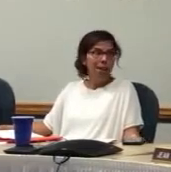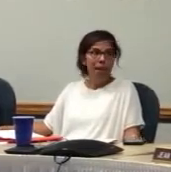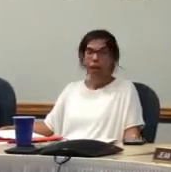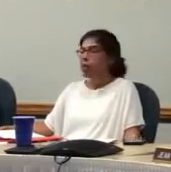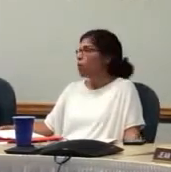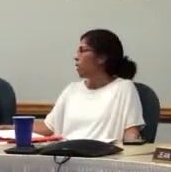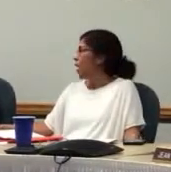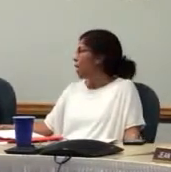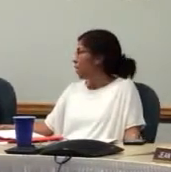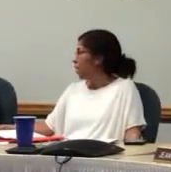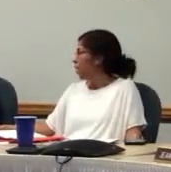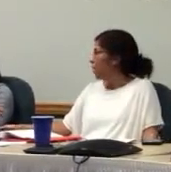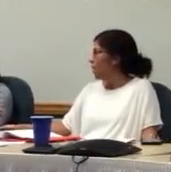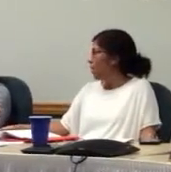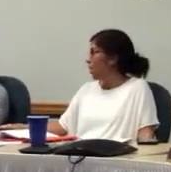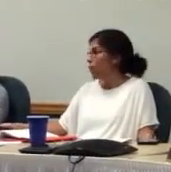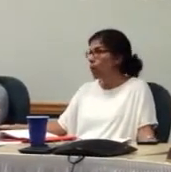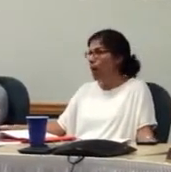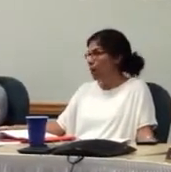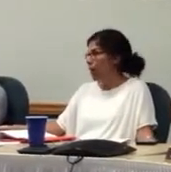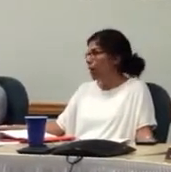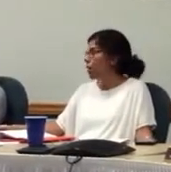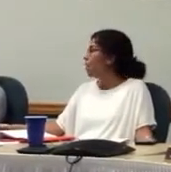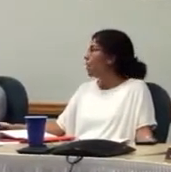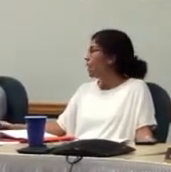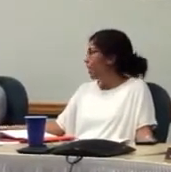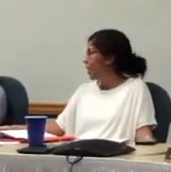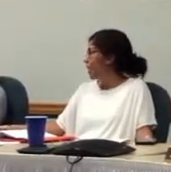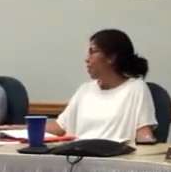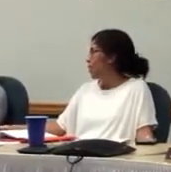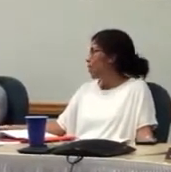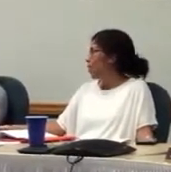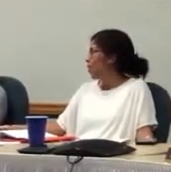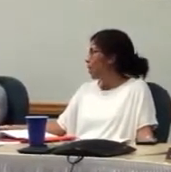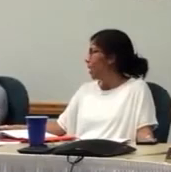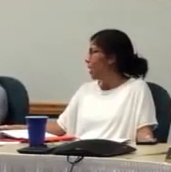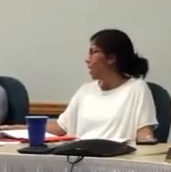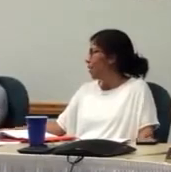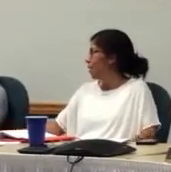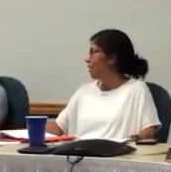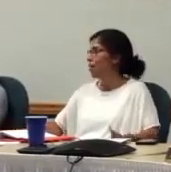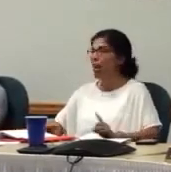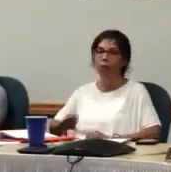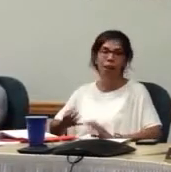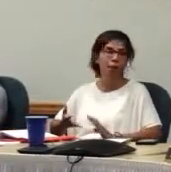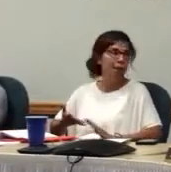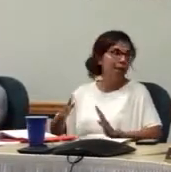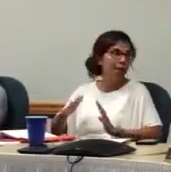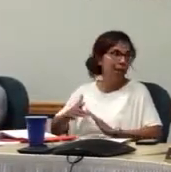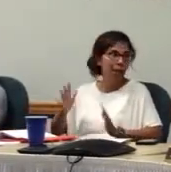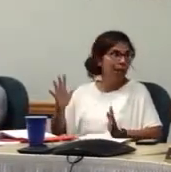mean, I had to make a concerted effort, even though I grew up here, to get into some of the schools that I